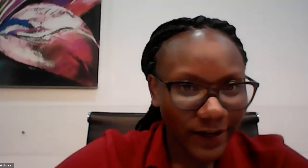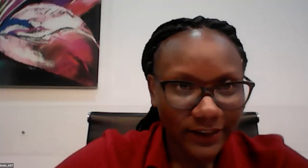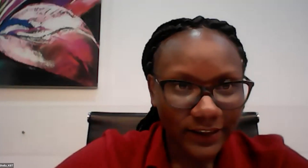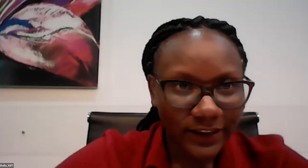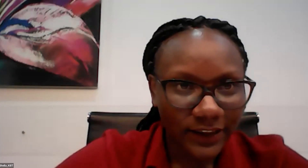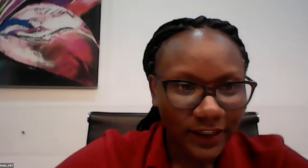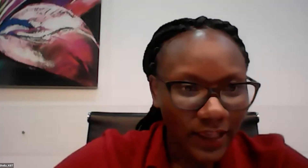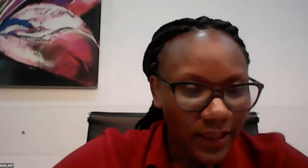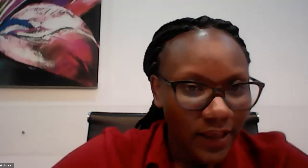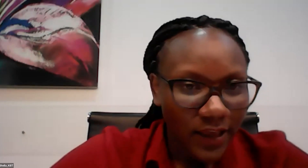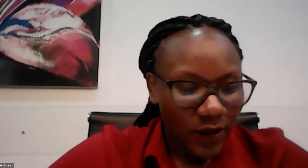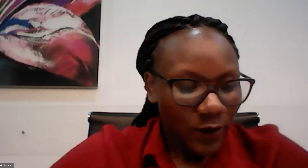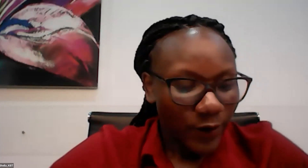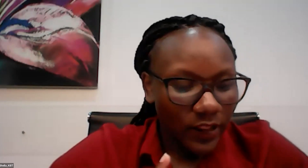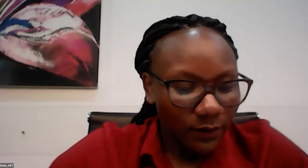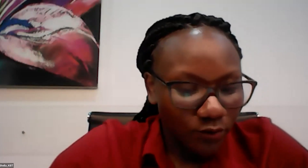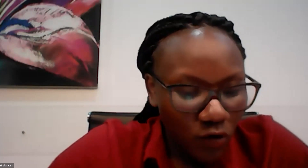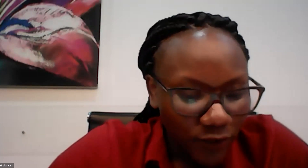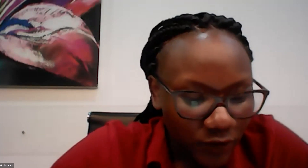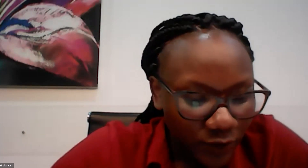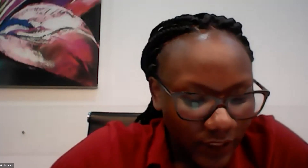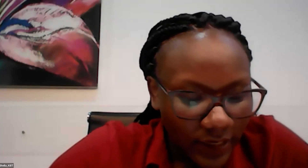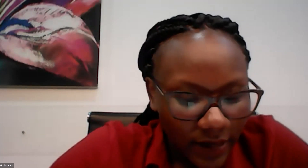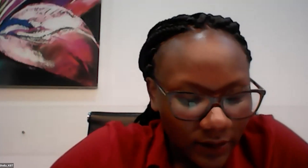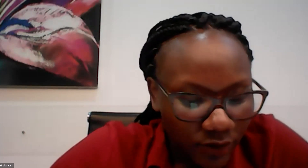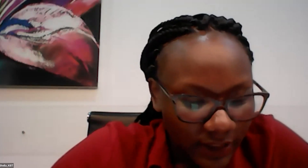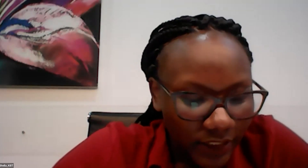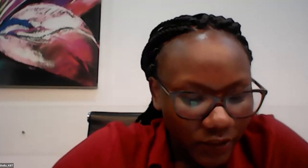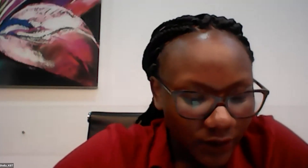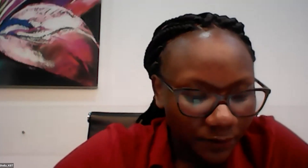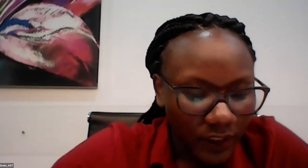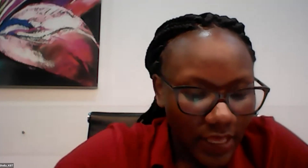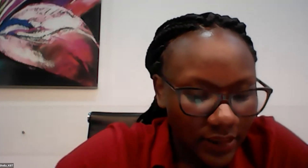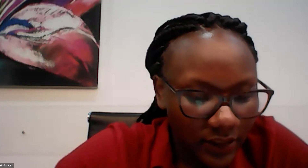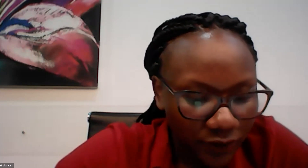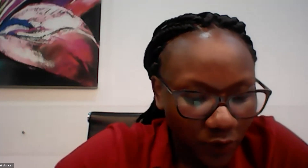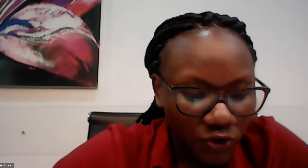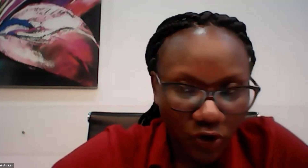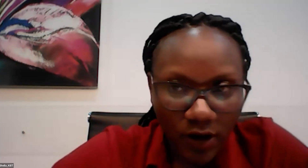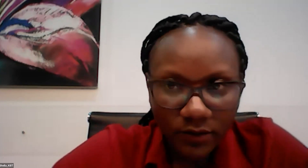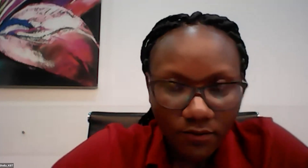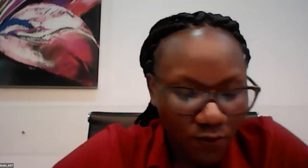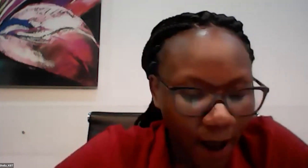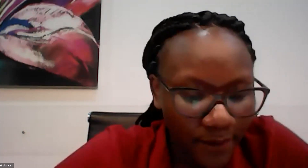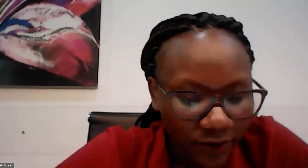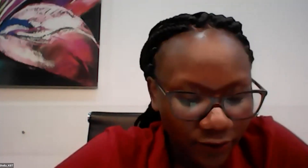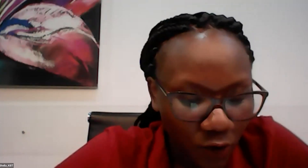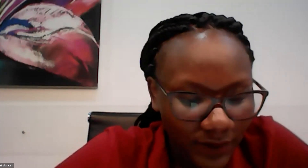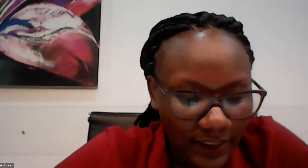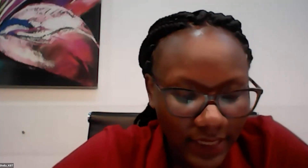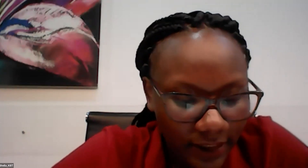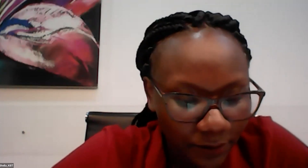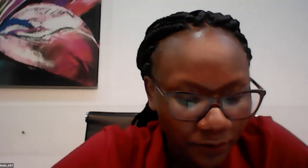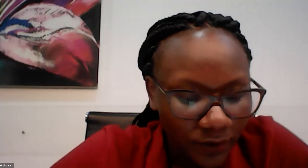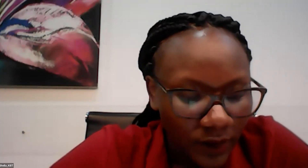Okay, great. We'll move on to the next presentation, and this is from Joan Mohammed